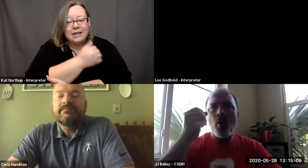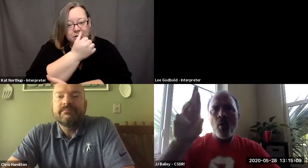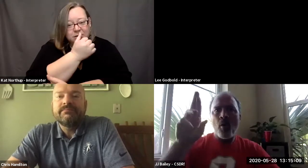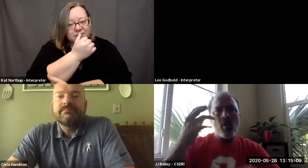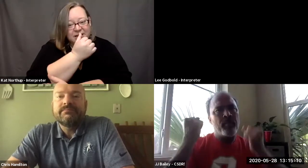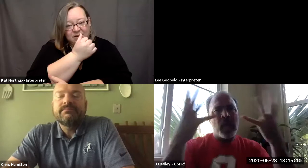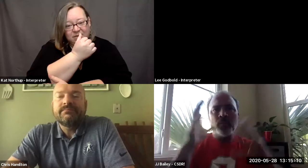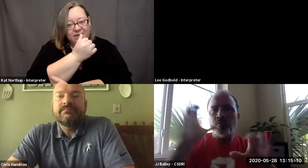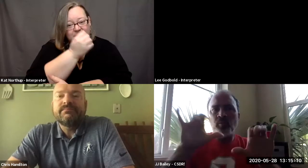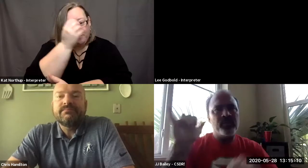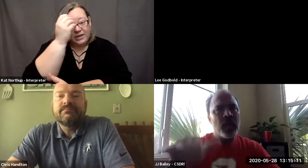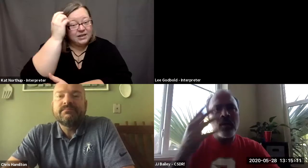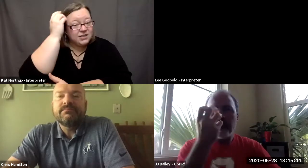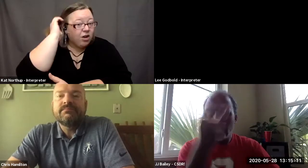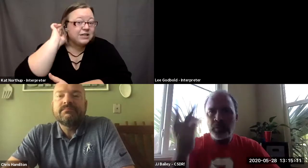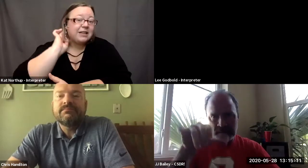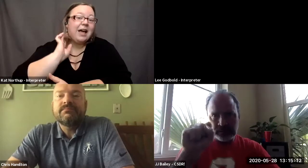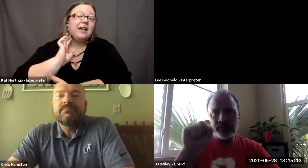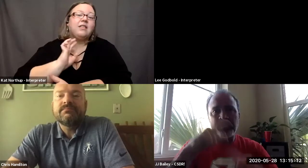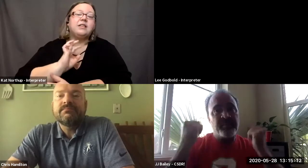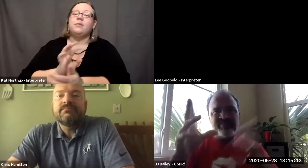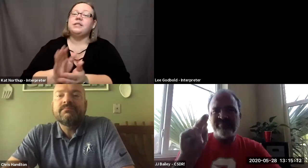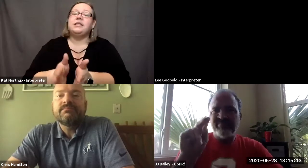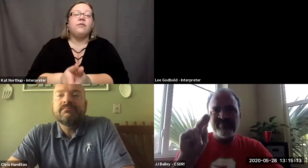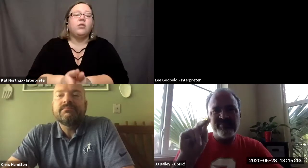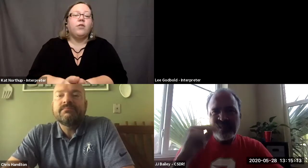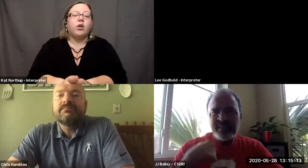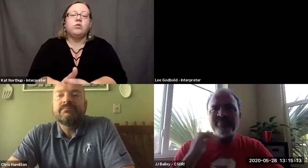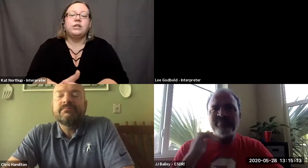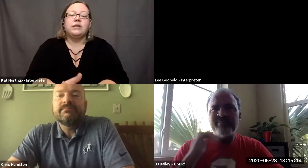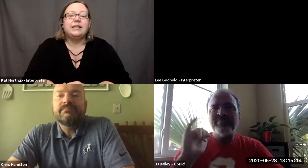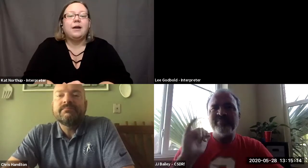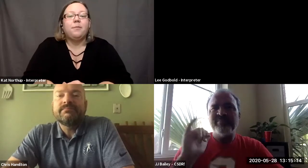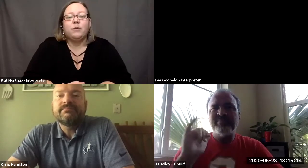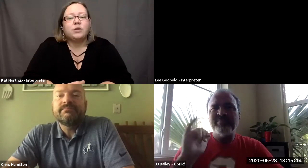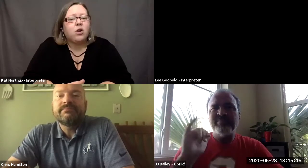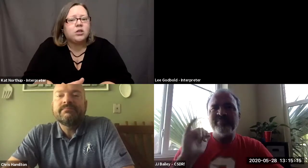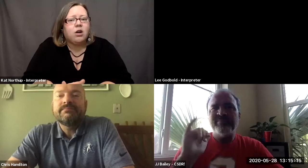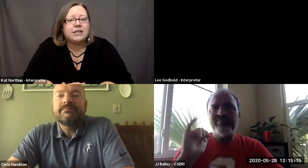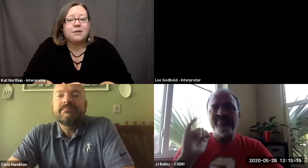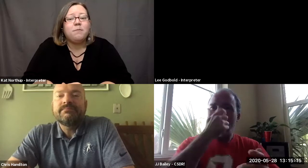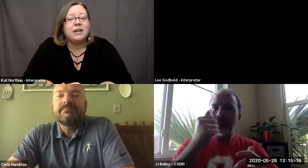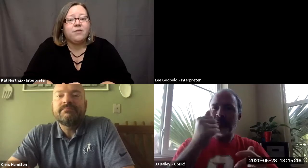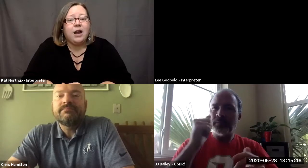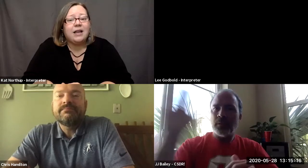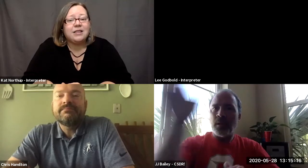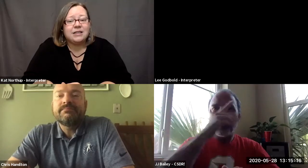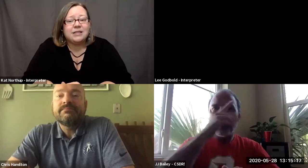coaches in terms of needing to contact the athletes. I mean, several of our coaches did that, but it was hard to contact many of our